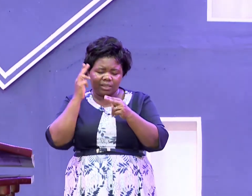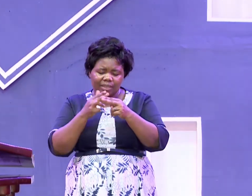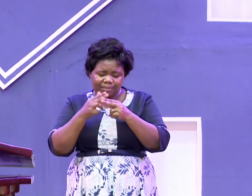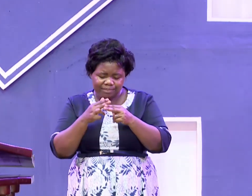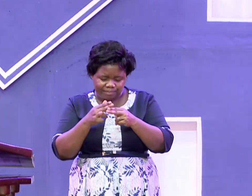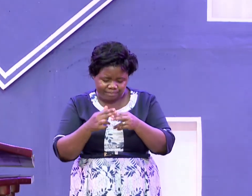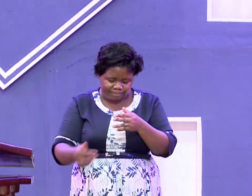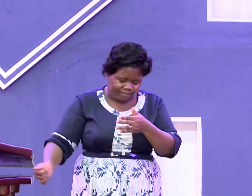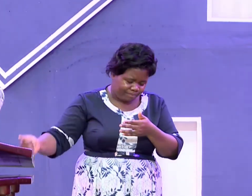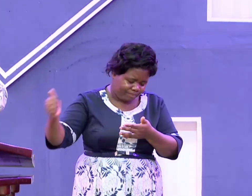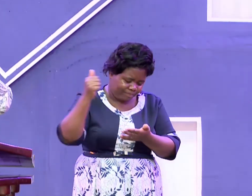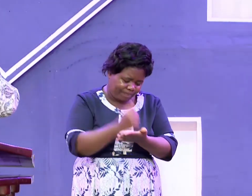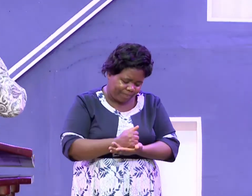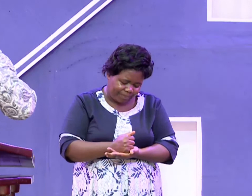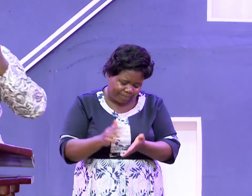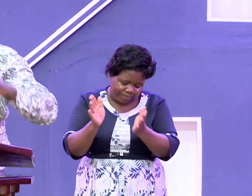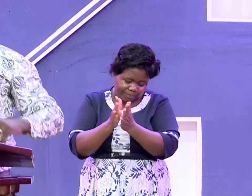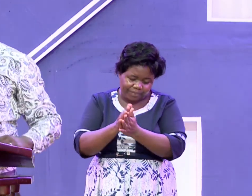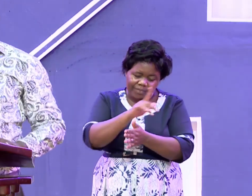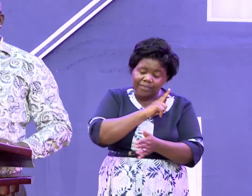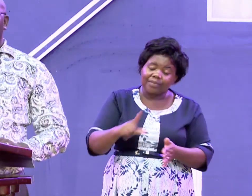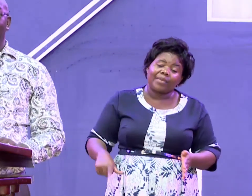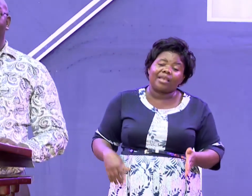Jesus. Praise the Lord.